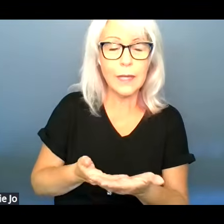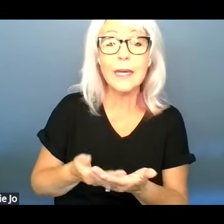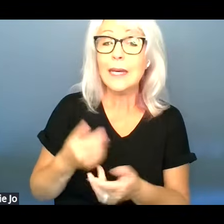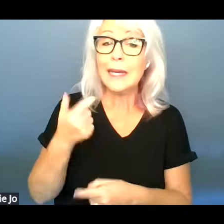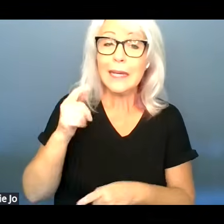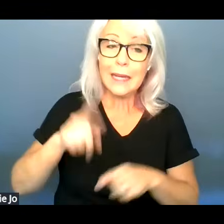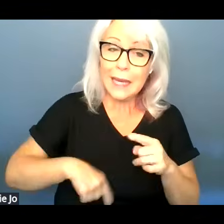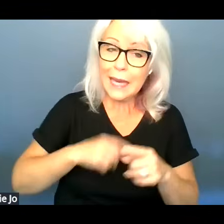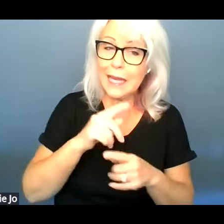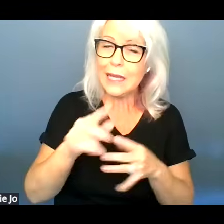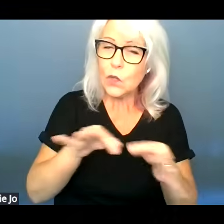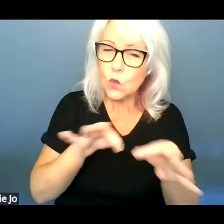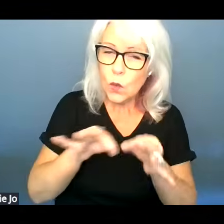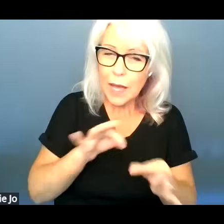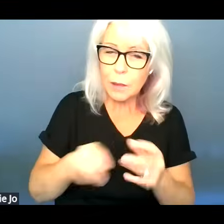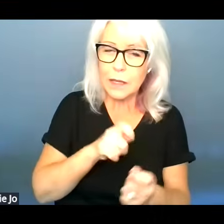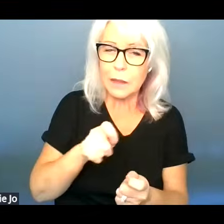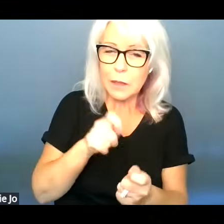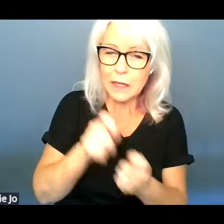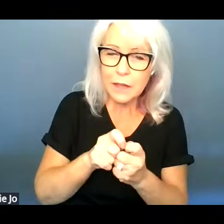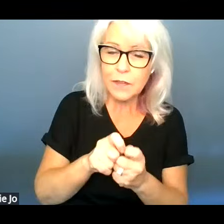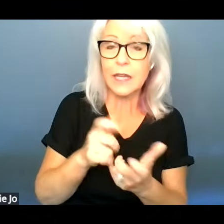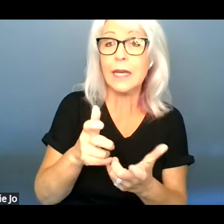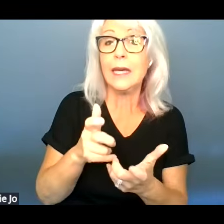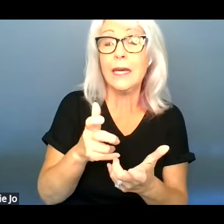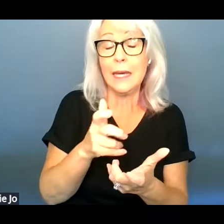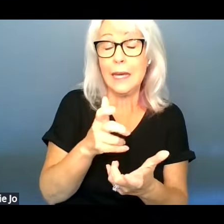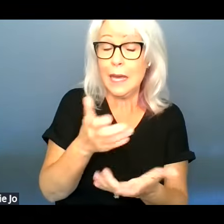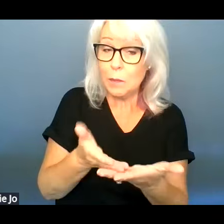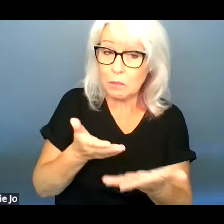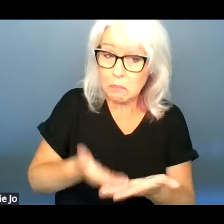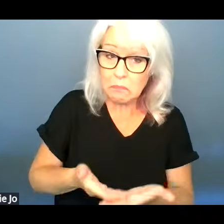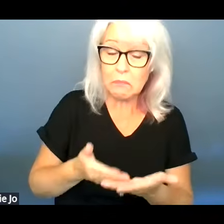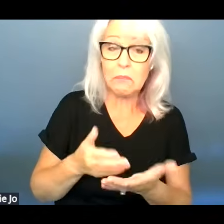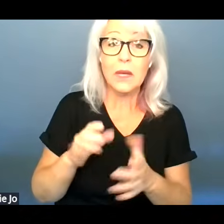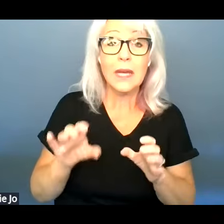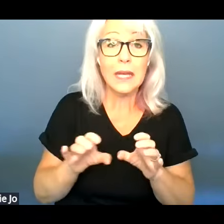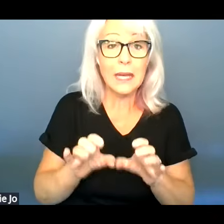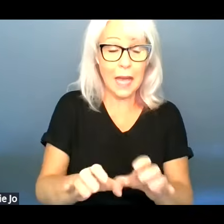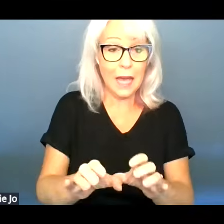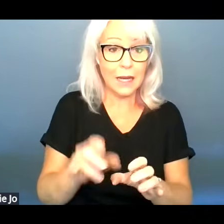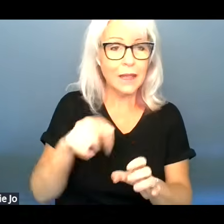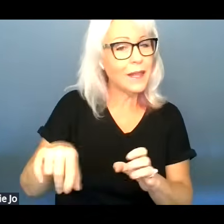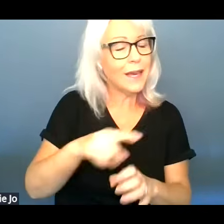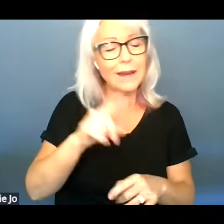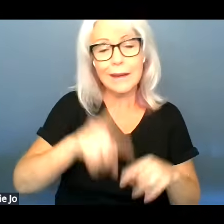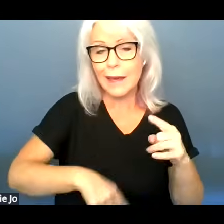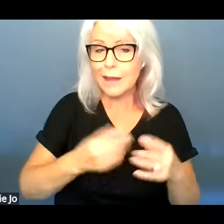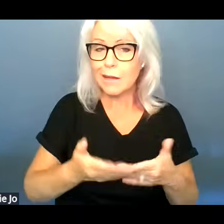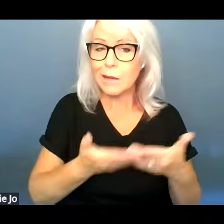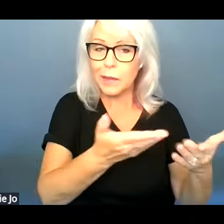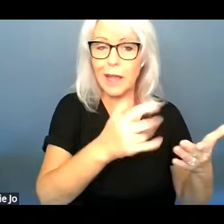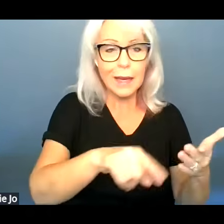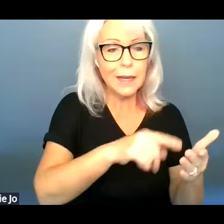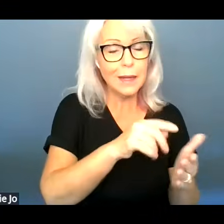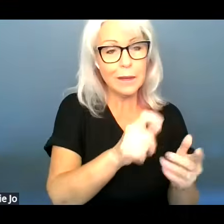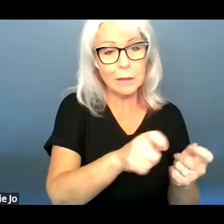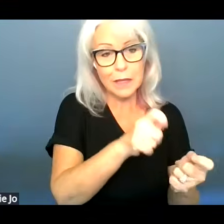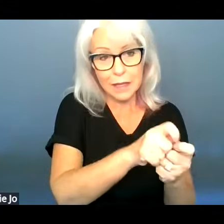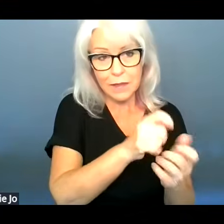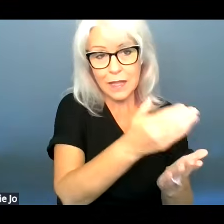act. However, leniency, and more so the law, cannot supply an act the petition never